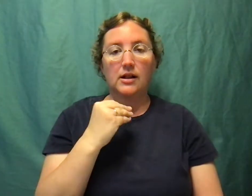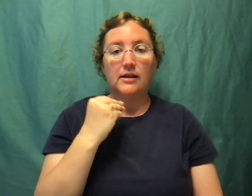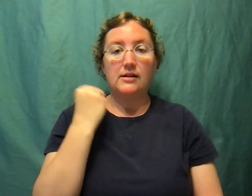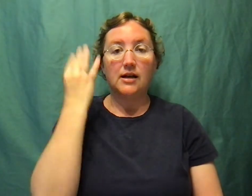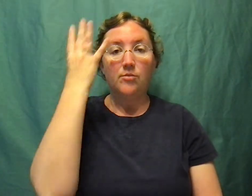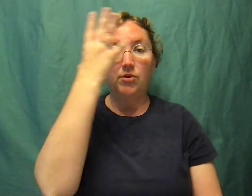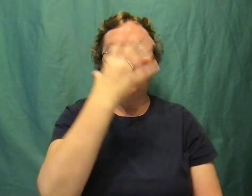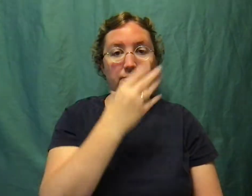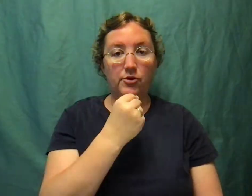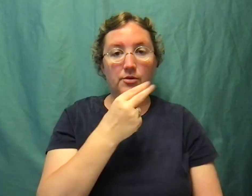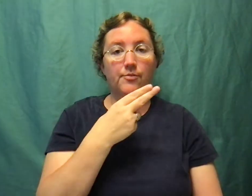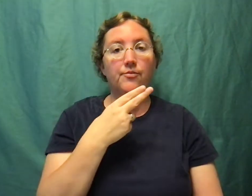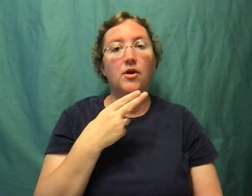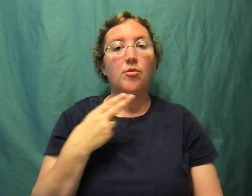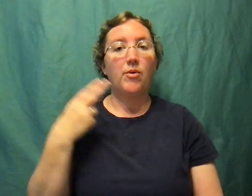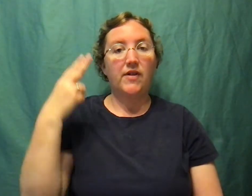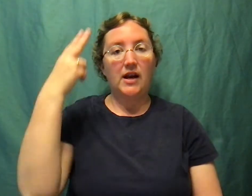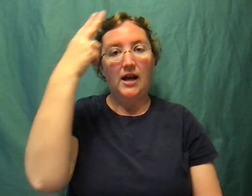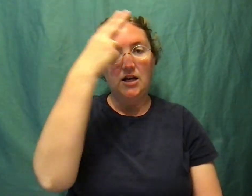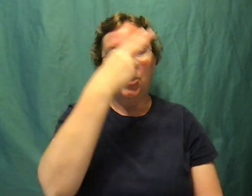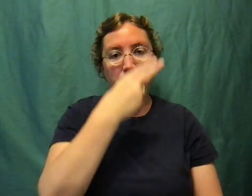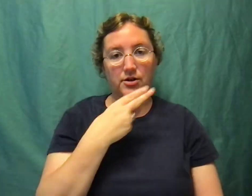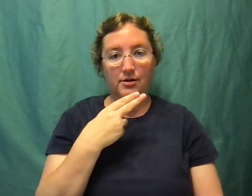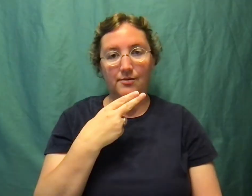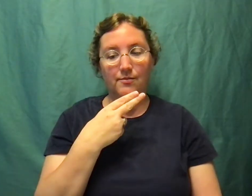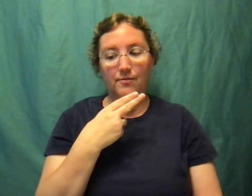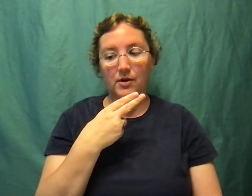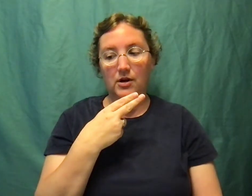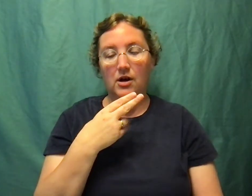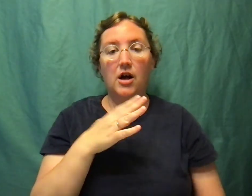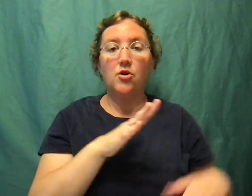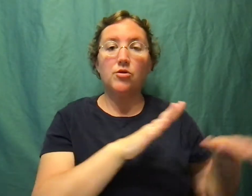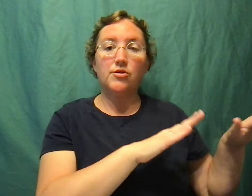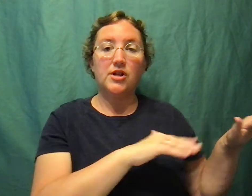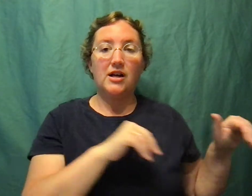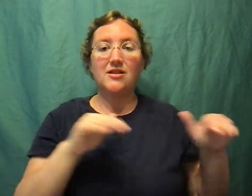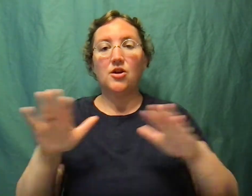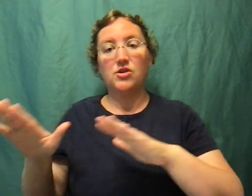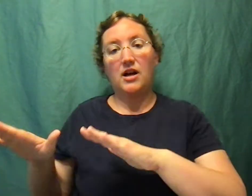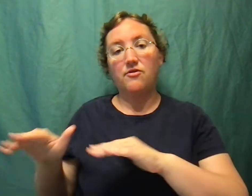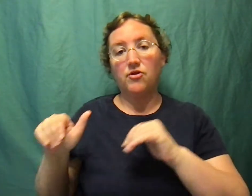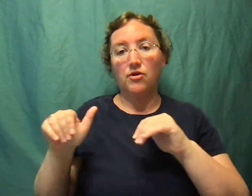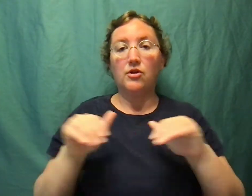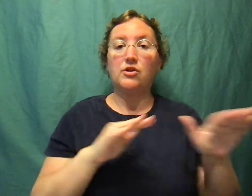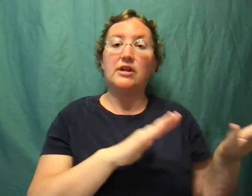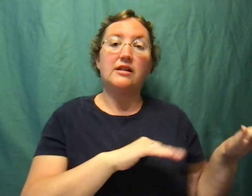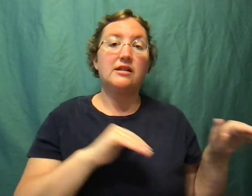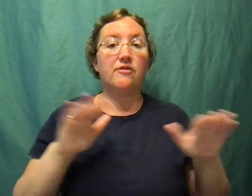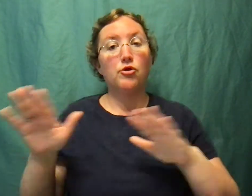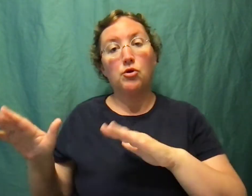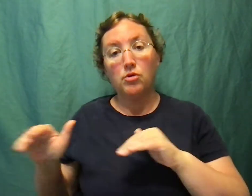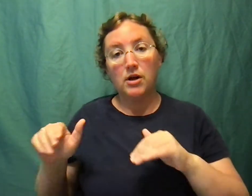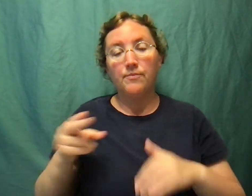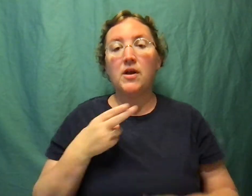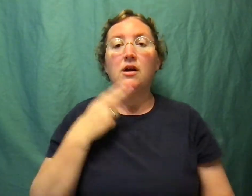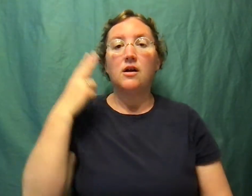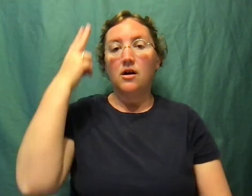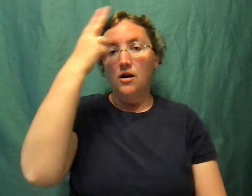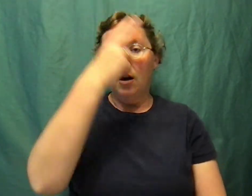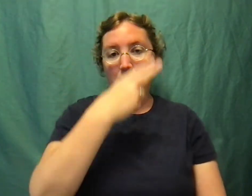like the sign beautiful, but with an H. An older sign is the sign for, looks like the sign for hula.